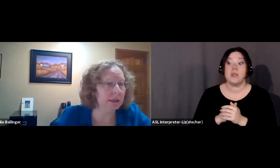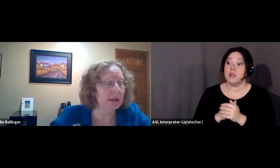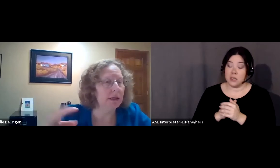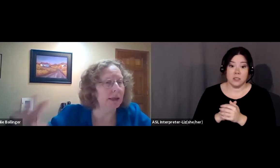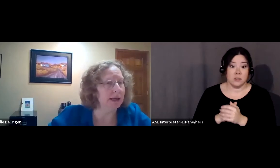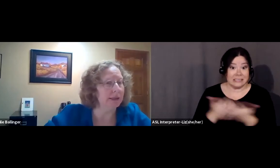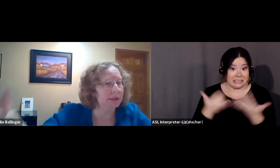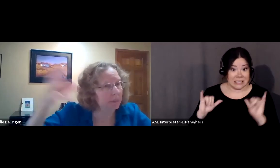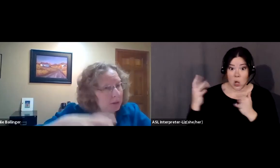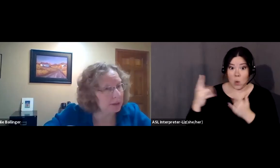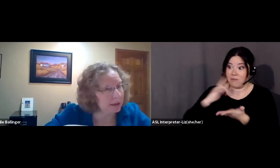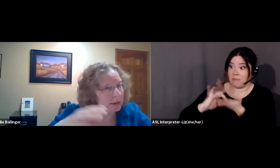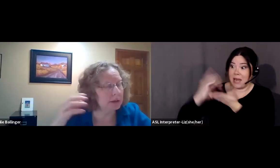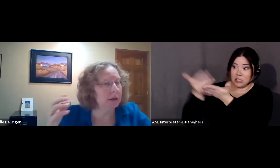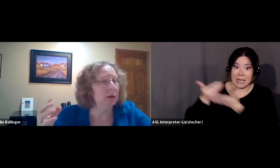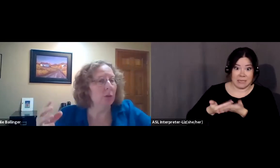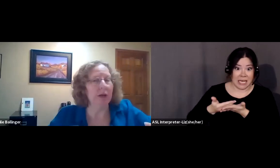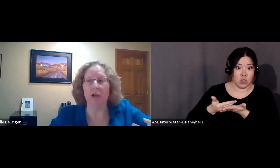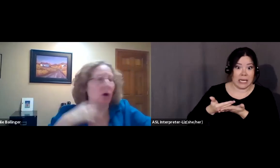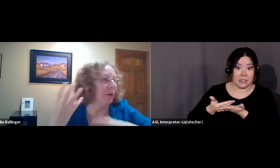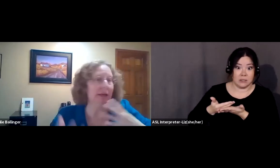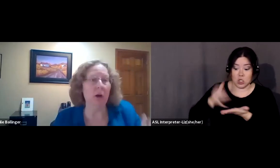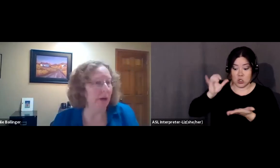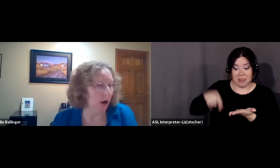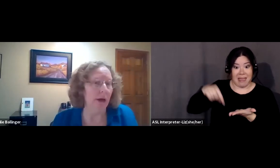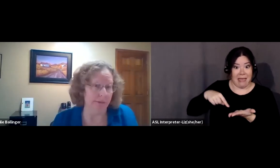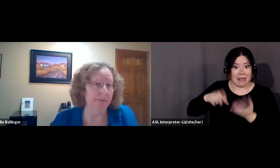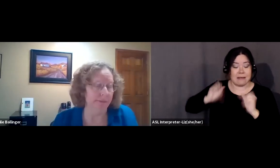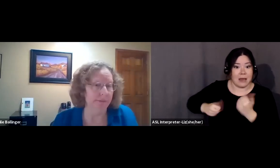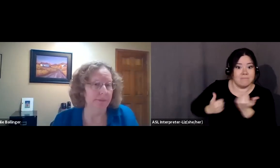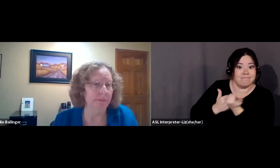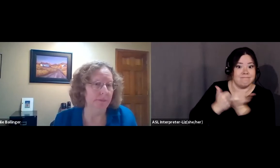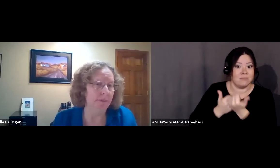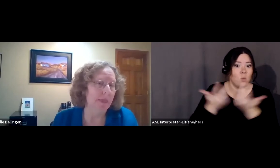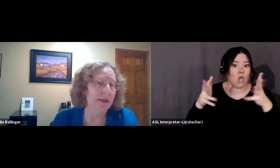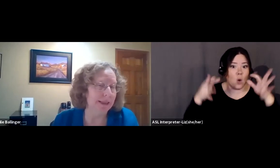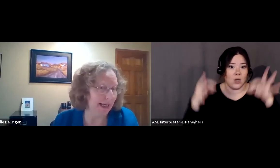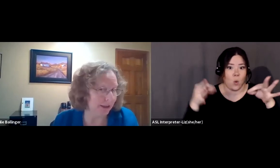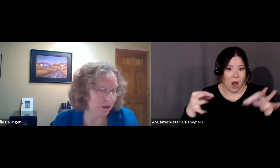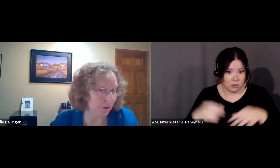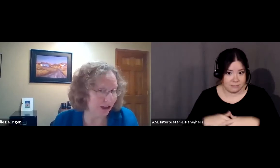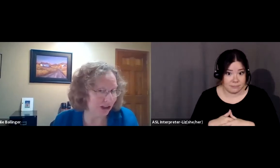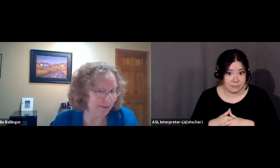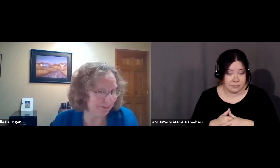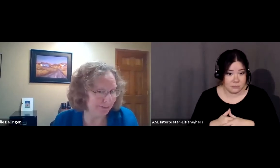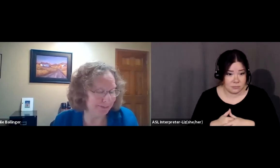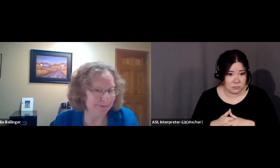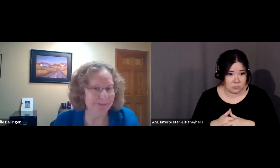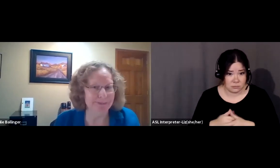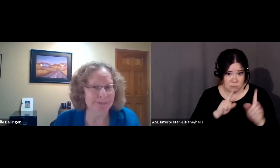rolls in, then it supplements what's already going on. Did I answer the